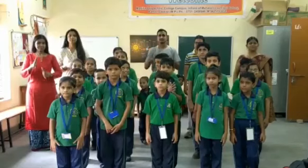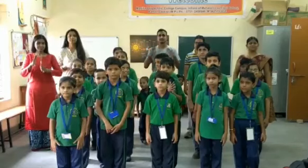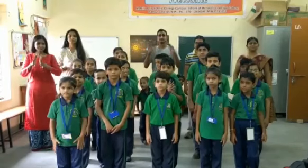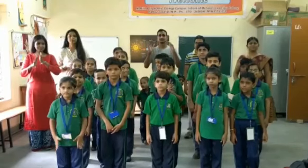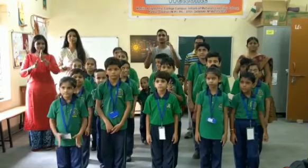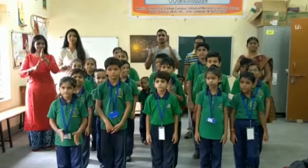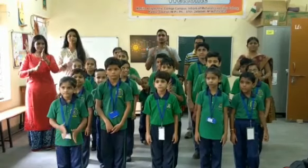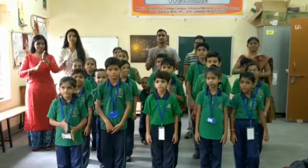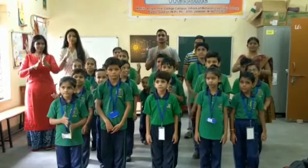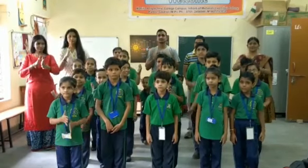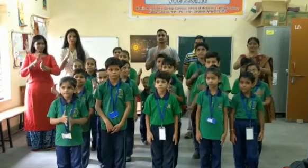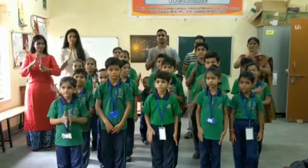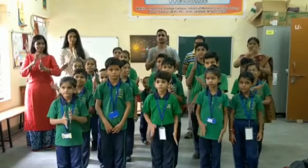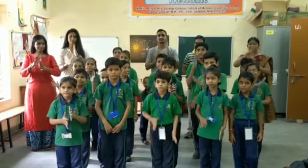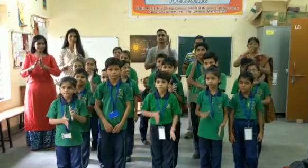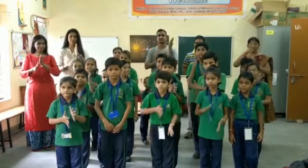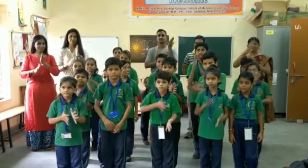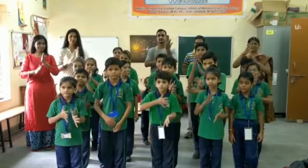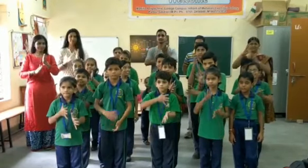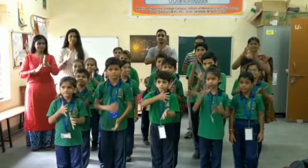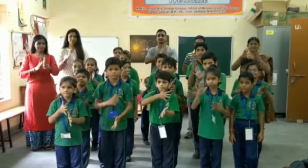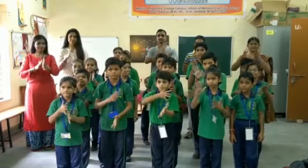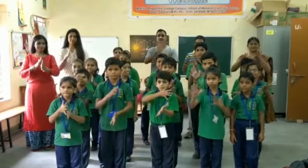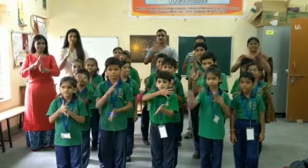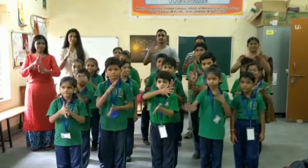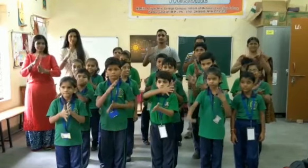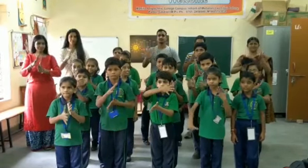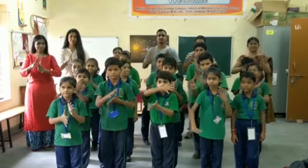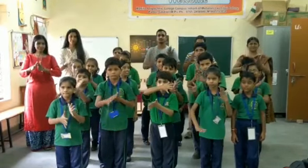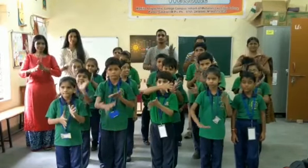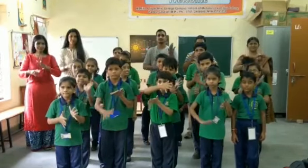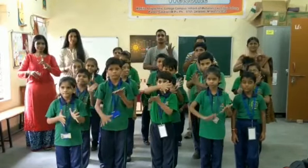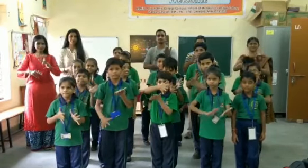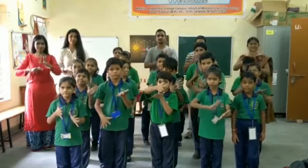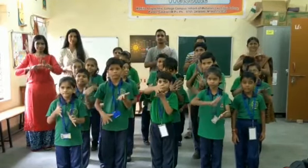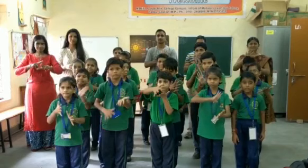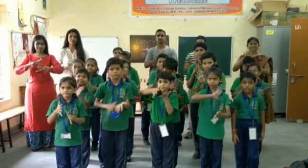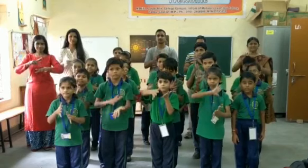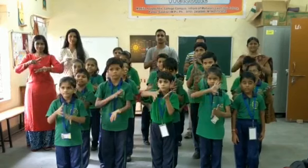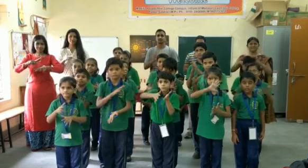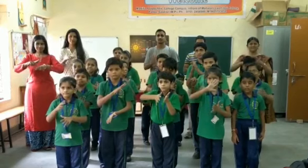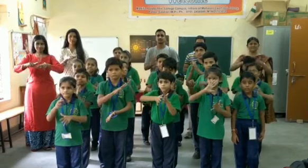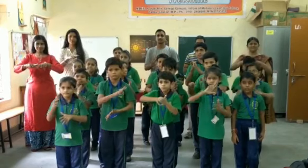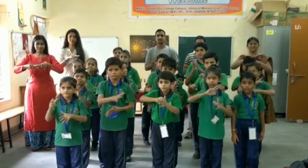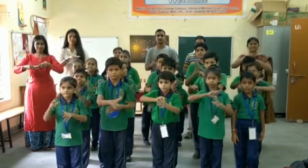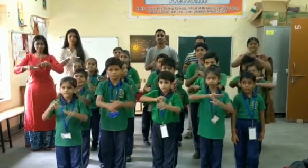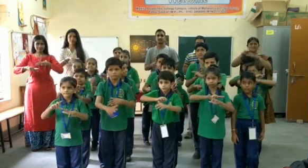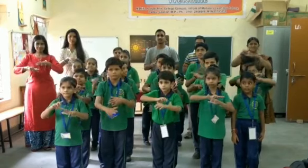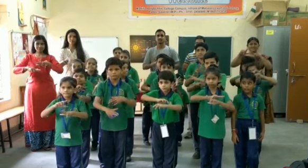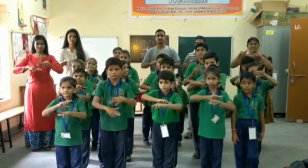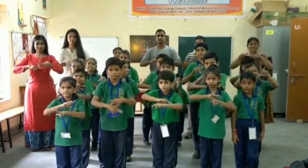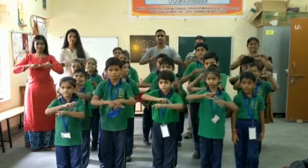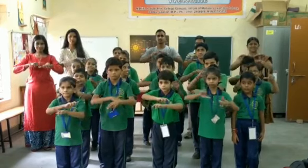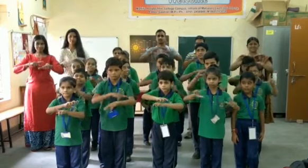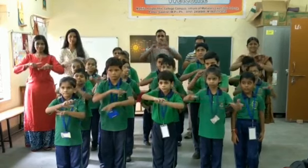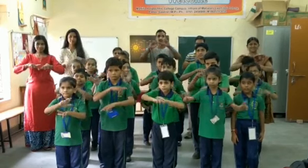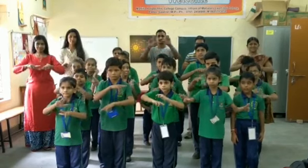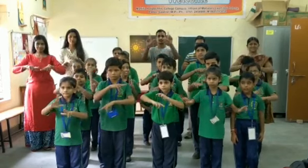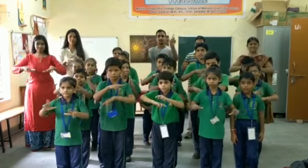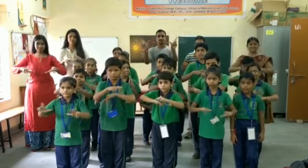wish you a very happy international sign language day in order to raise awareness of the importance of sign